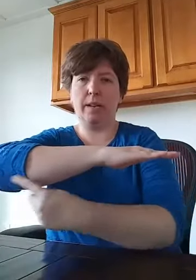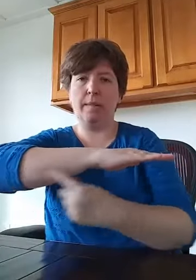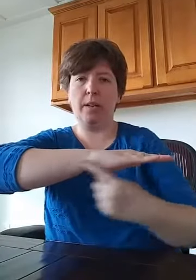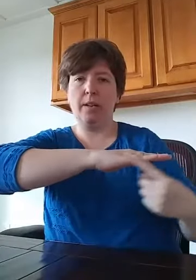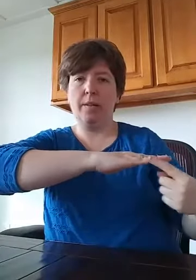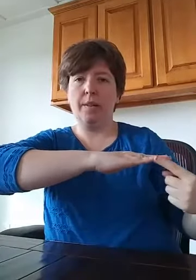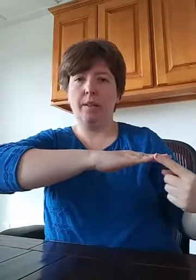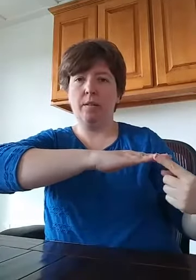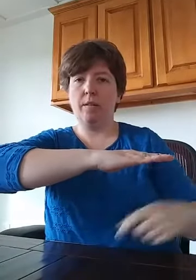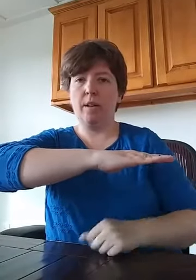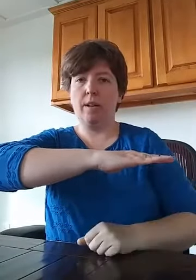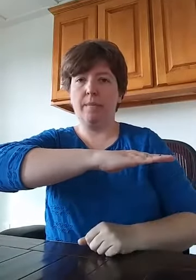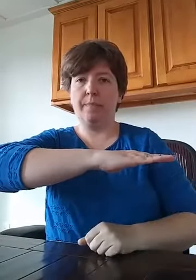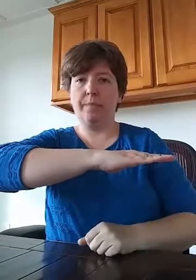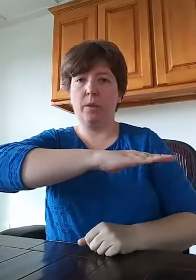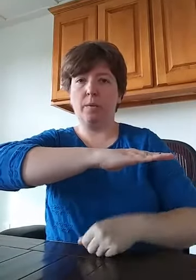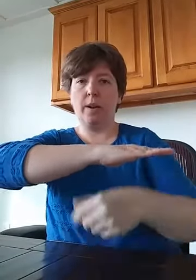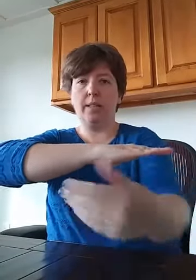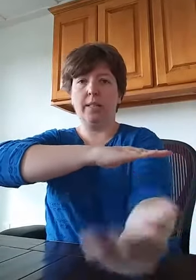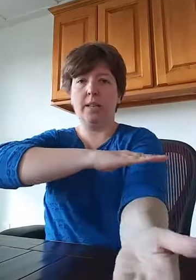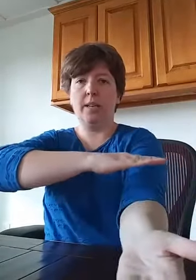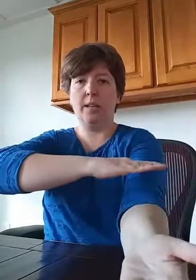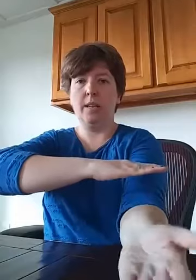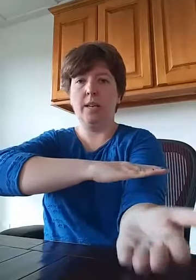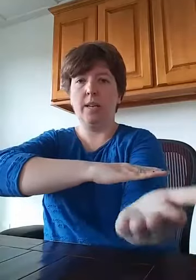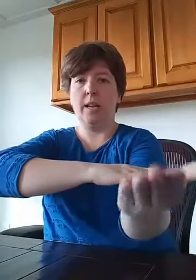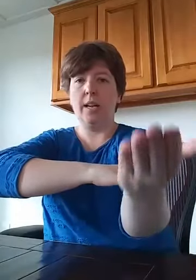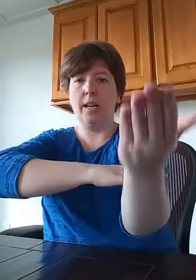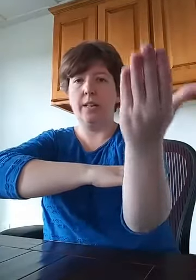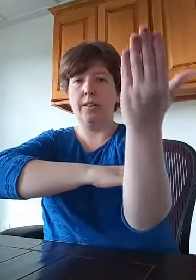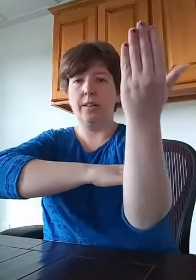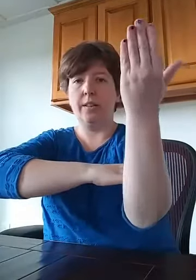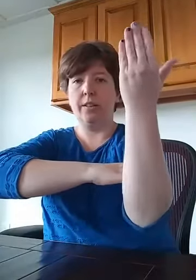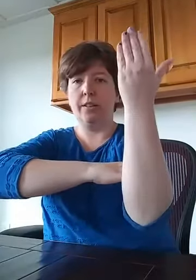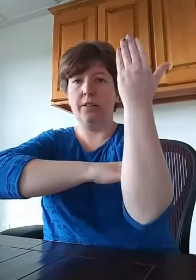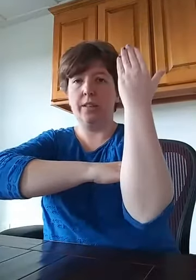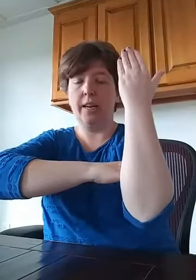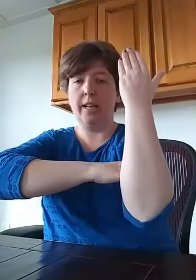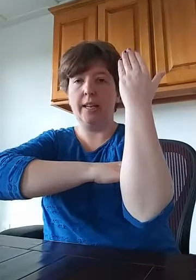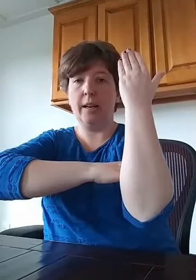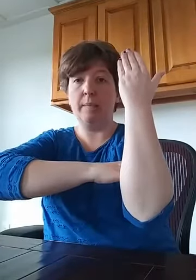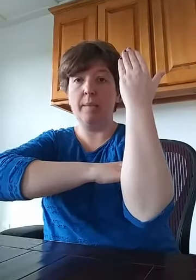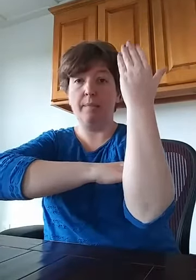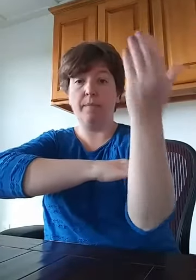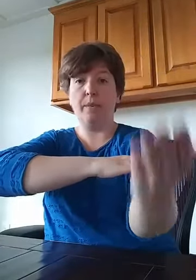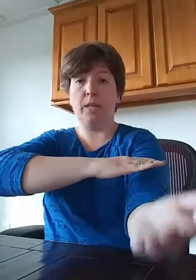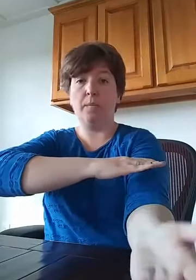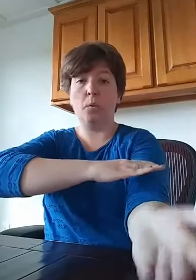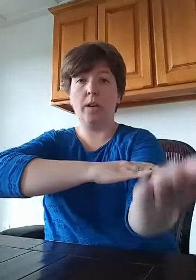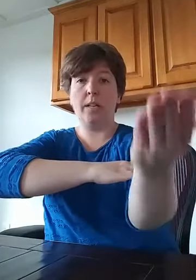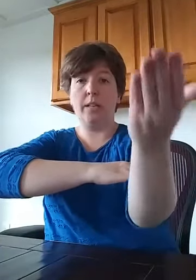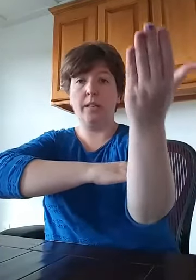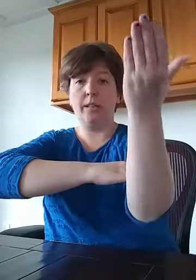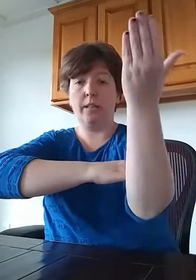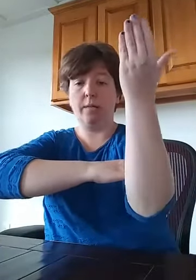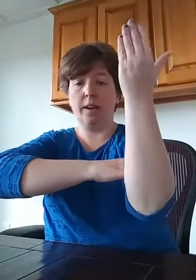but the horizon, and your signing hand comes up in the morning, the sun